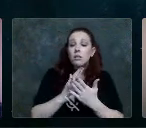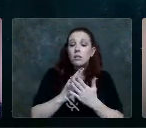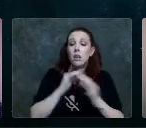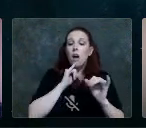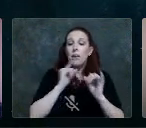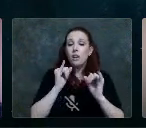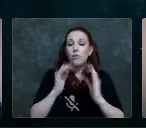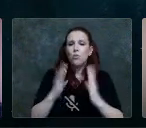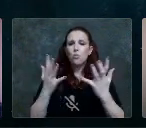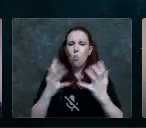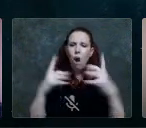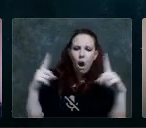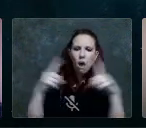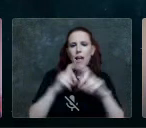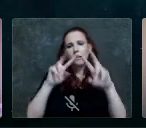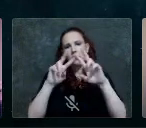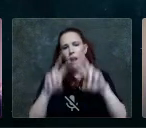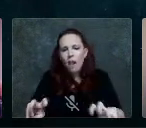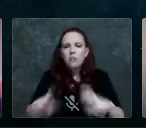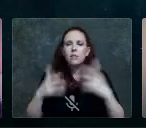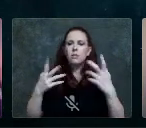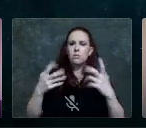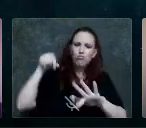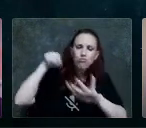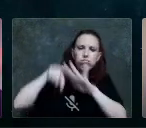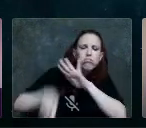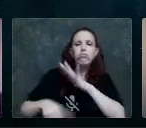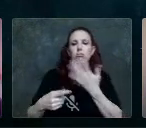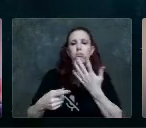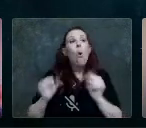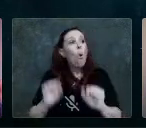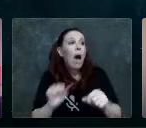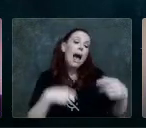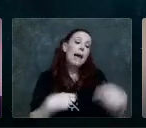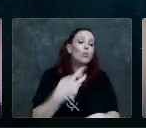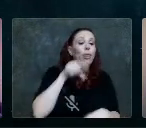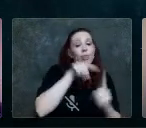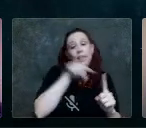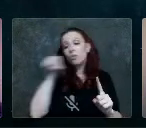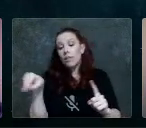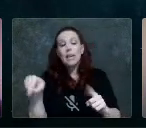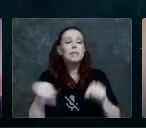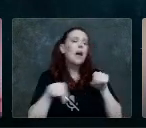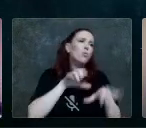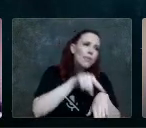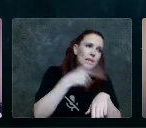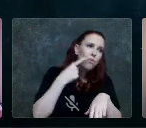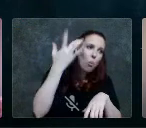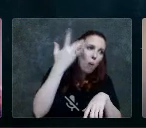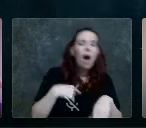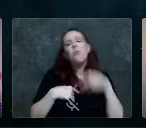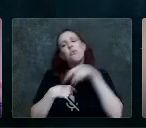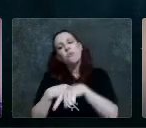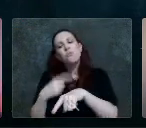complexity analysis, runtime space complexity, or you saying, oh, there's two approaches. I could do X or Y, and I'm going to do X for this reason. Or I would do Y in